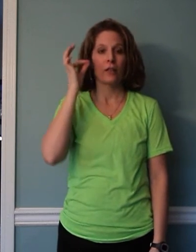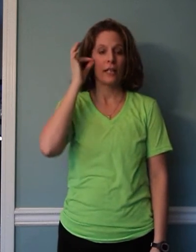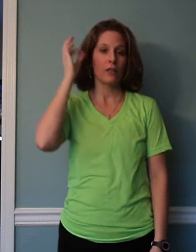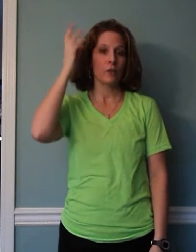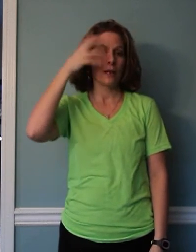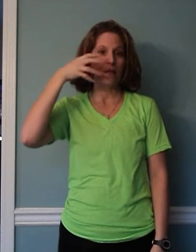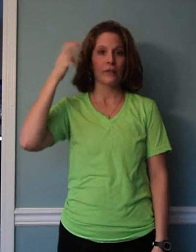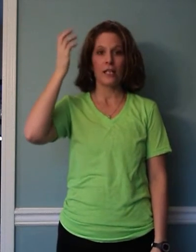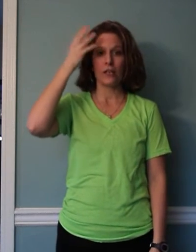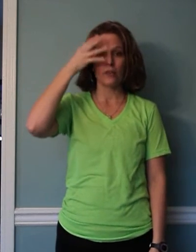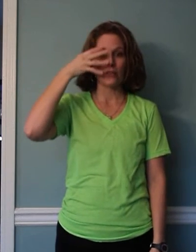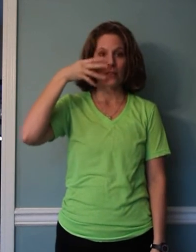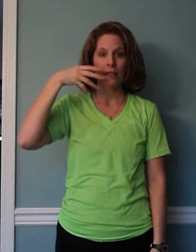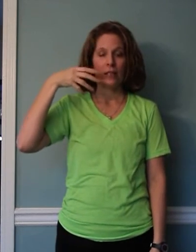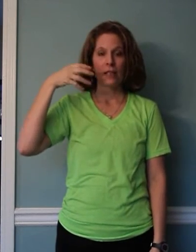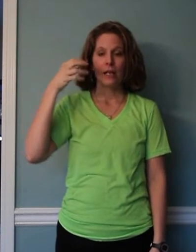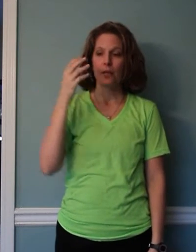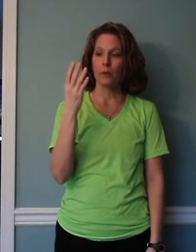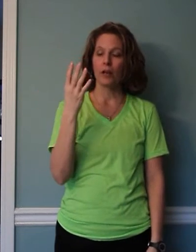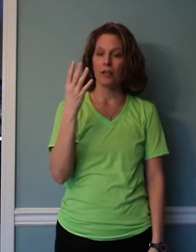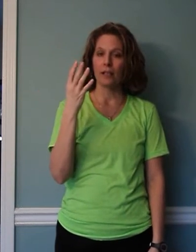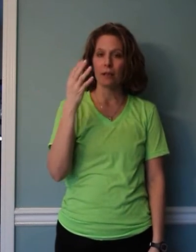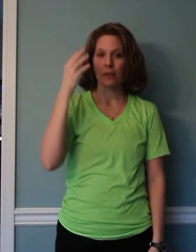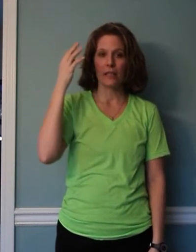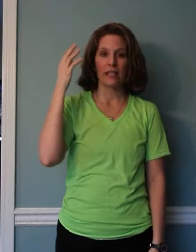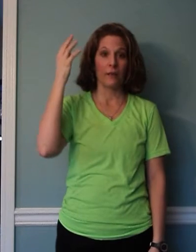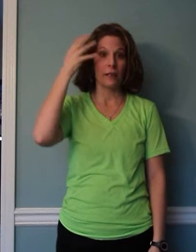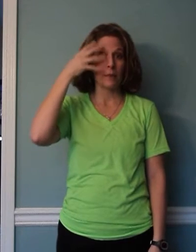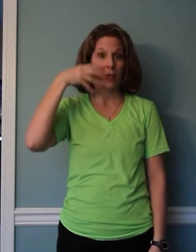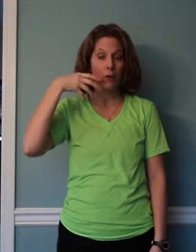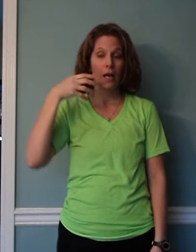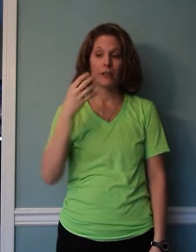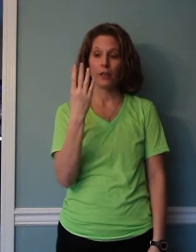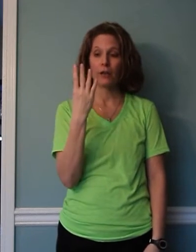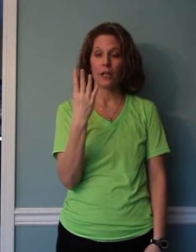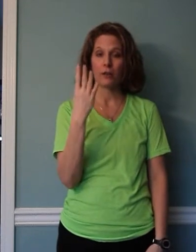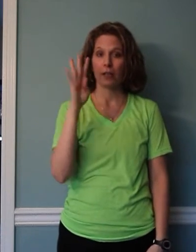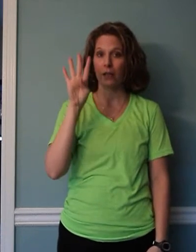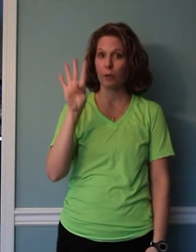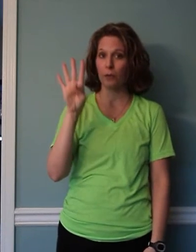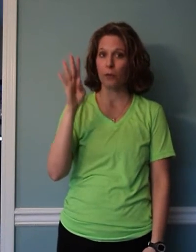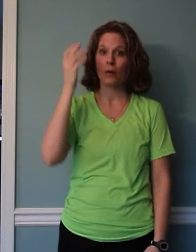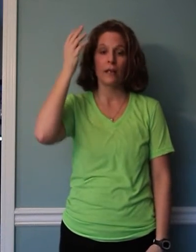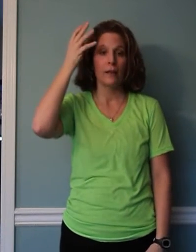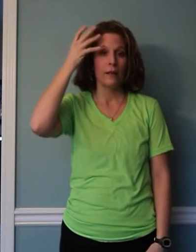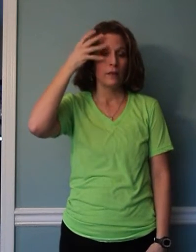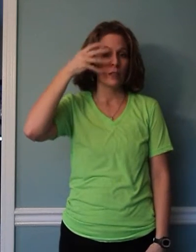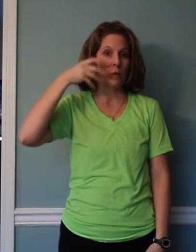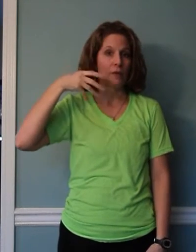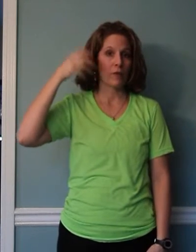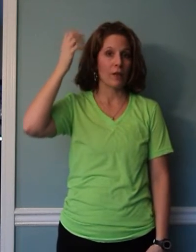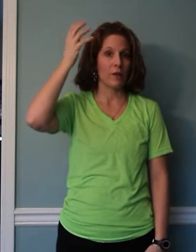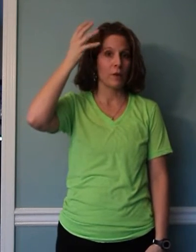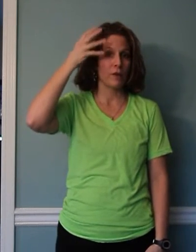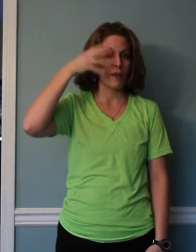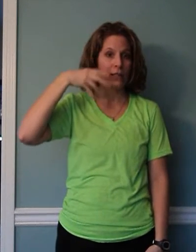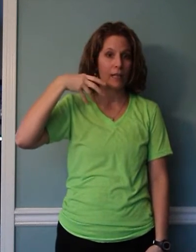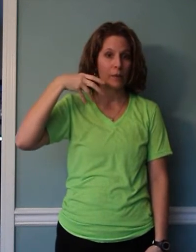Cherokee Trail of Tears. And this part is to signify somebody crying, so you're going to use like the number 4. Just move it in front of your face a couple of